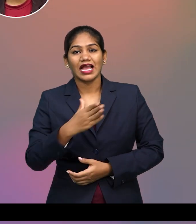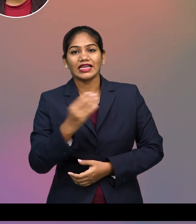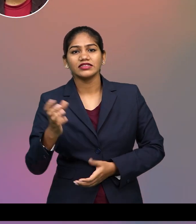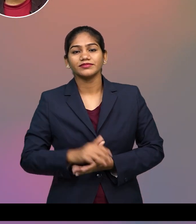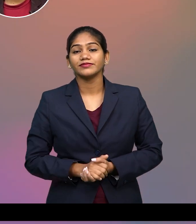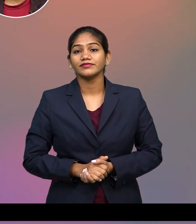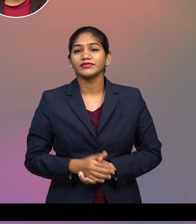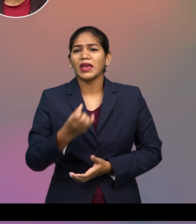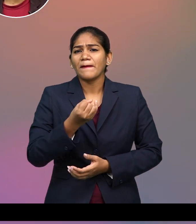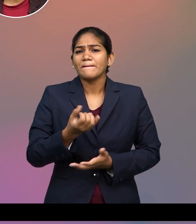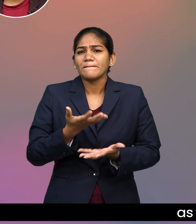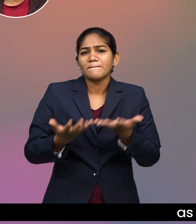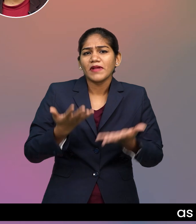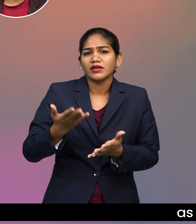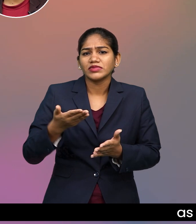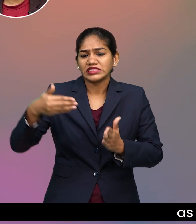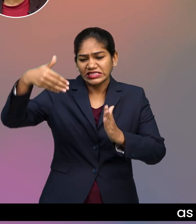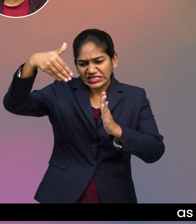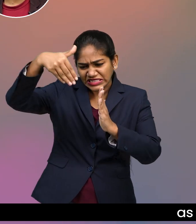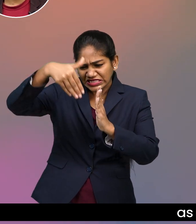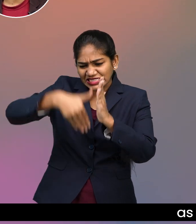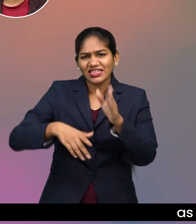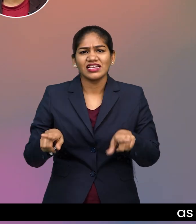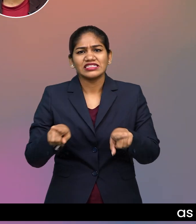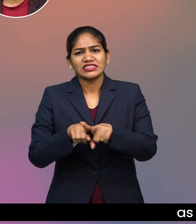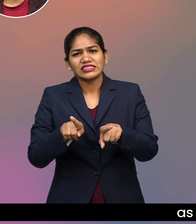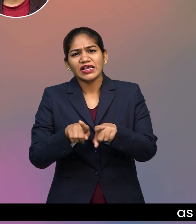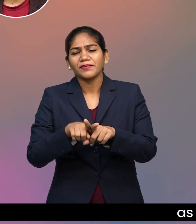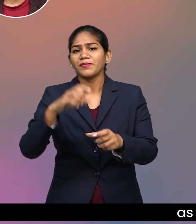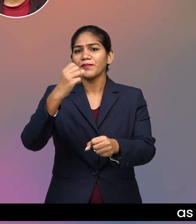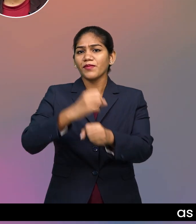and may be as deep as a gorge.